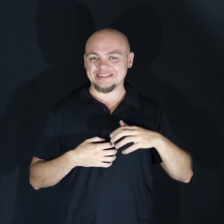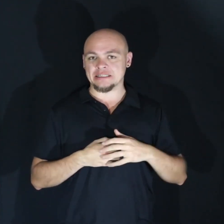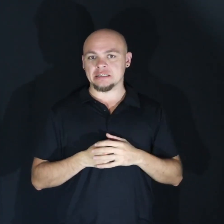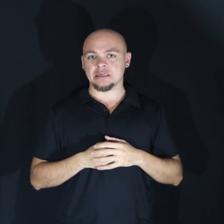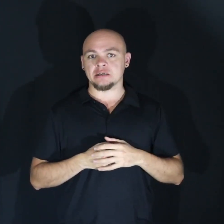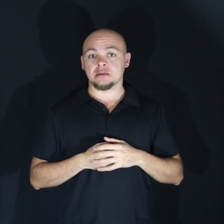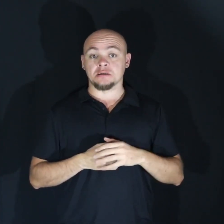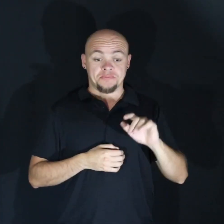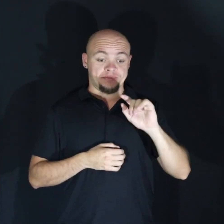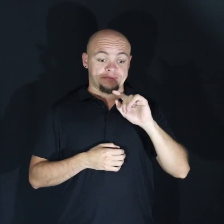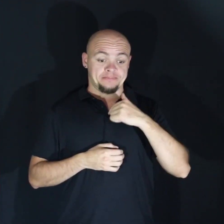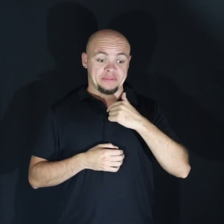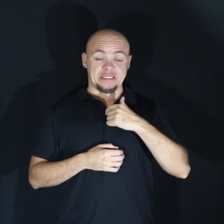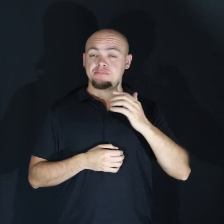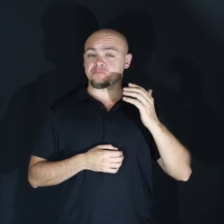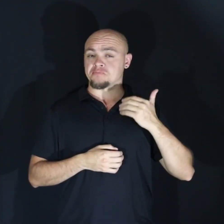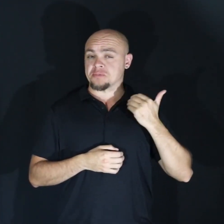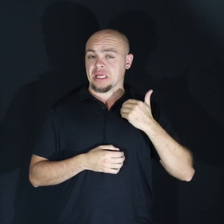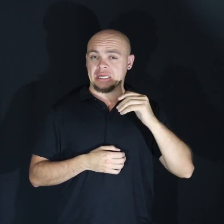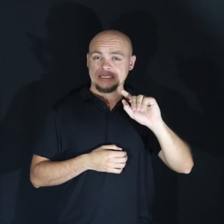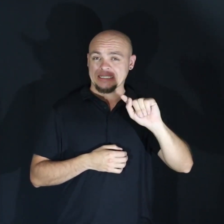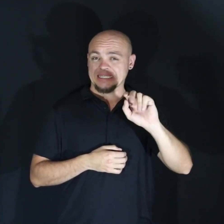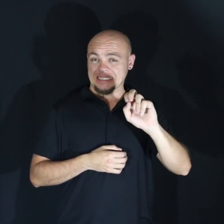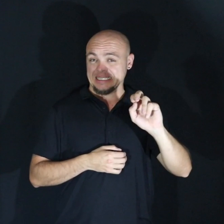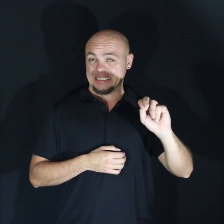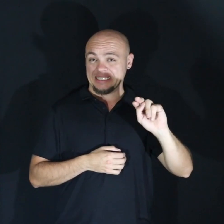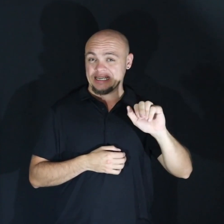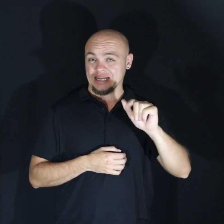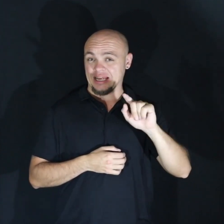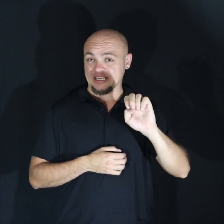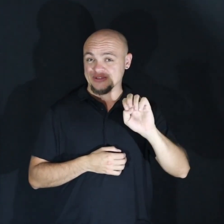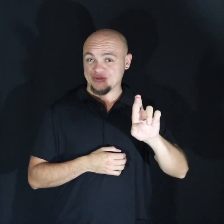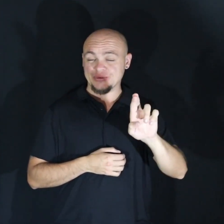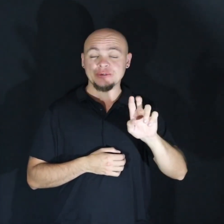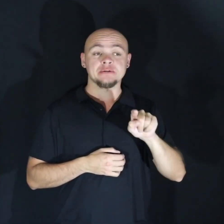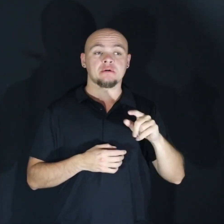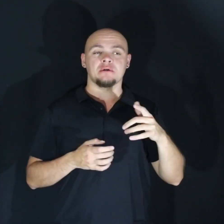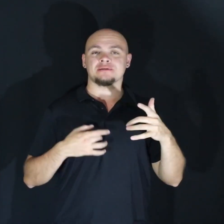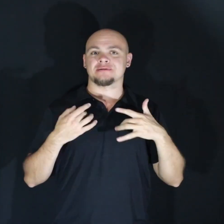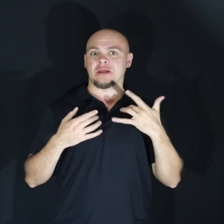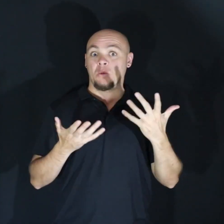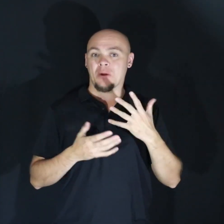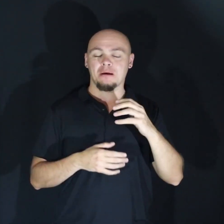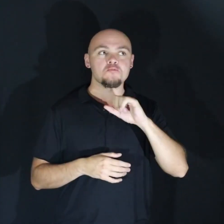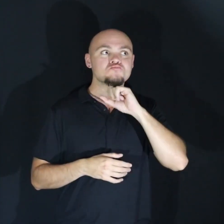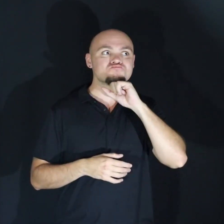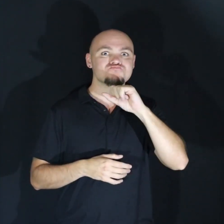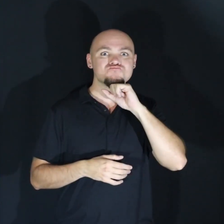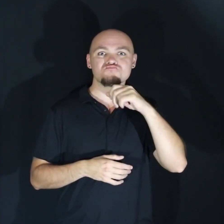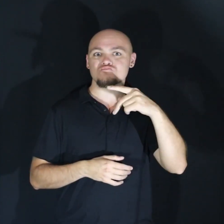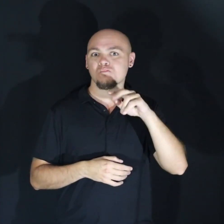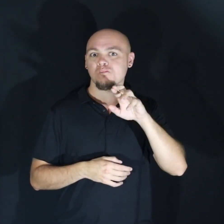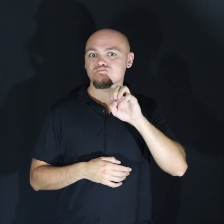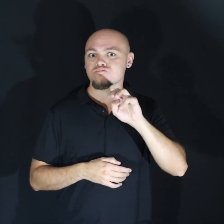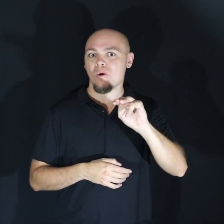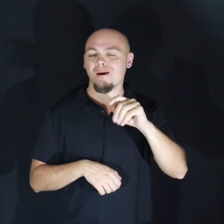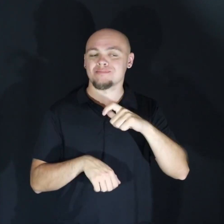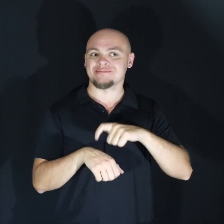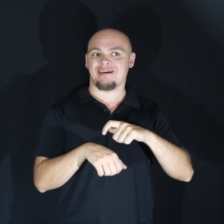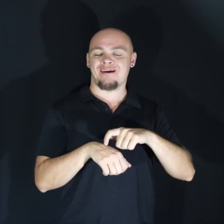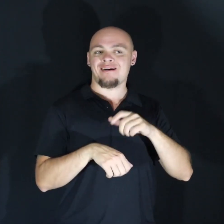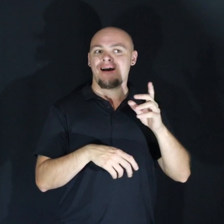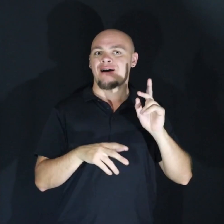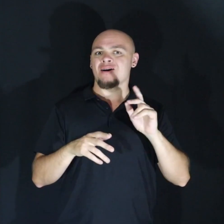As a teenager, one of the most exciting times was prom season. All the girls around me were